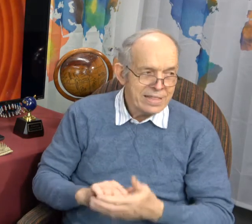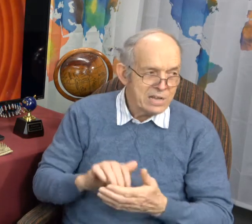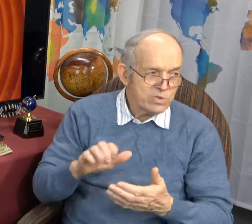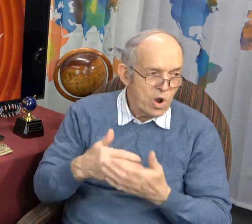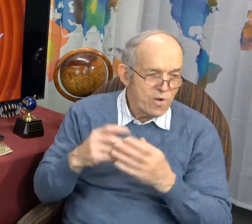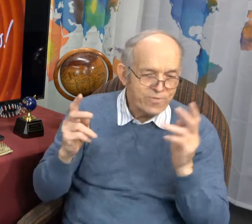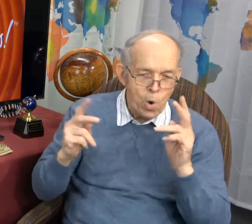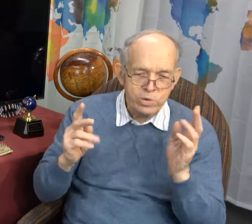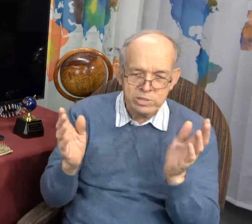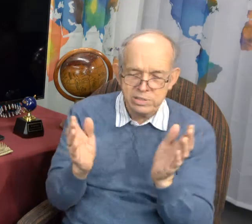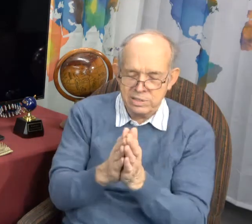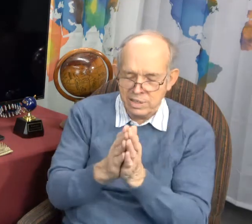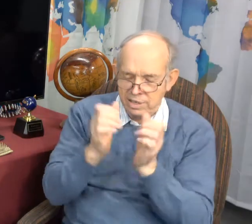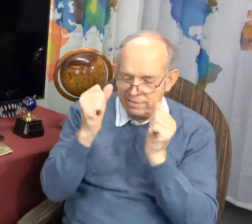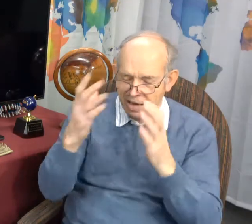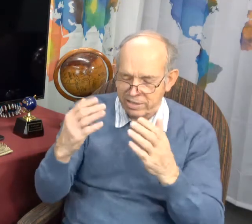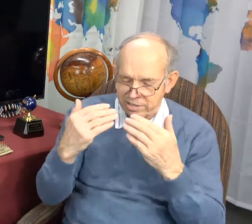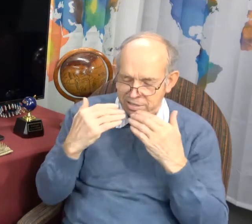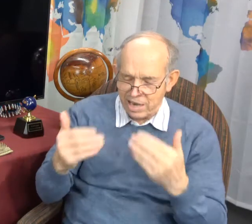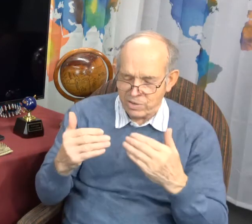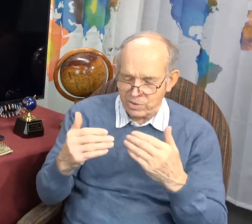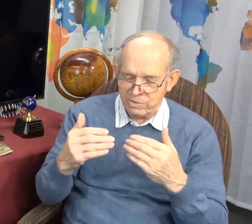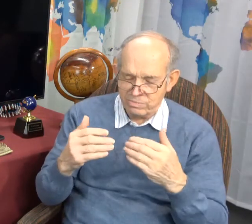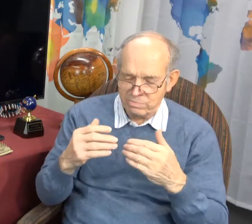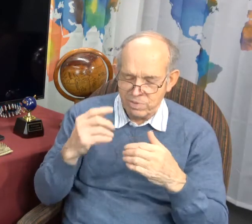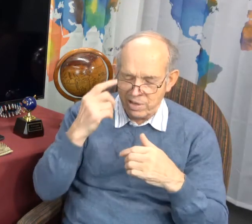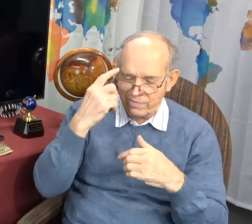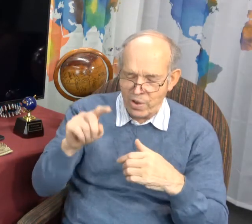That's your fault. Father, thank you for